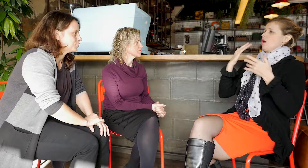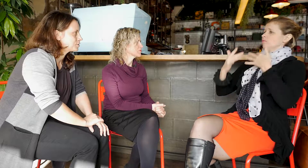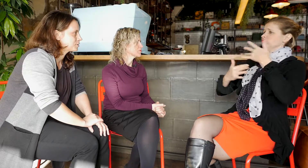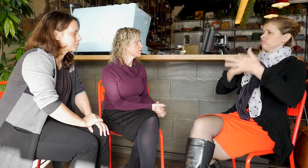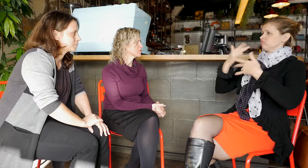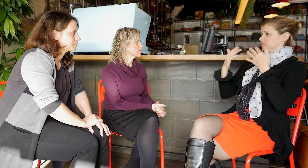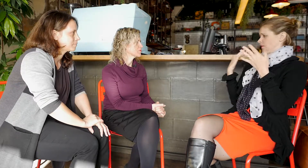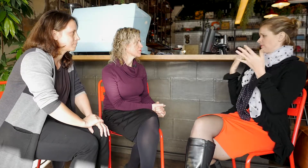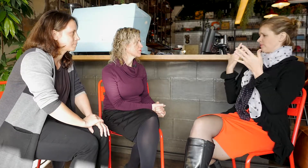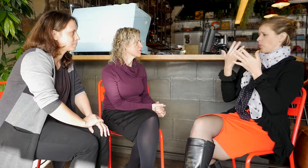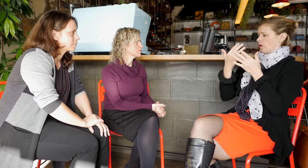issues.